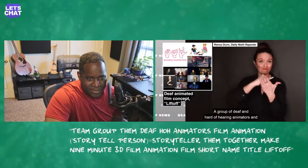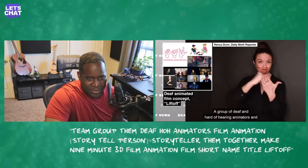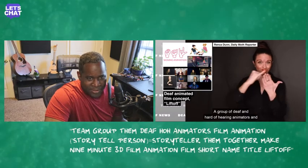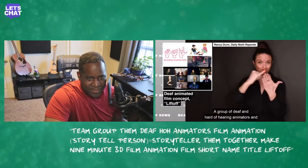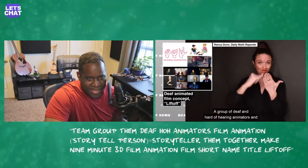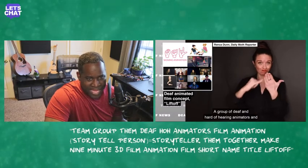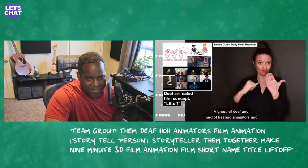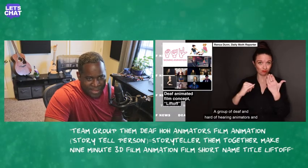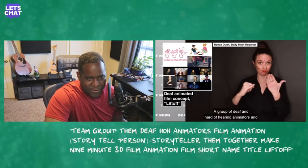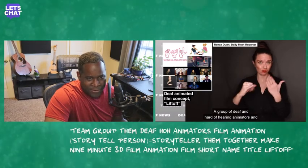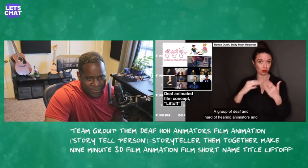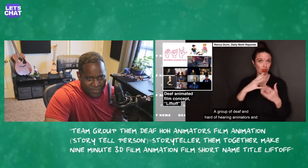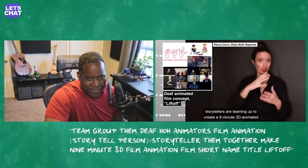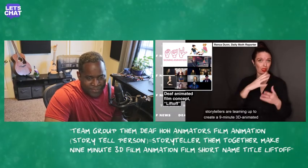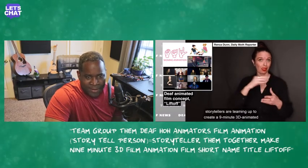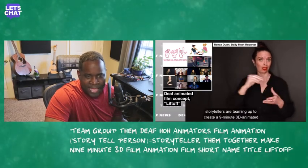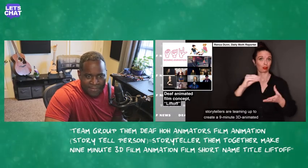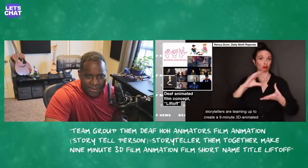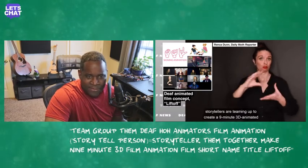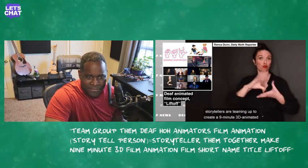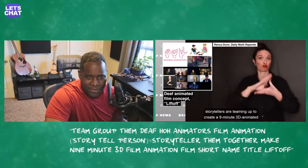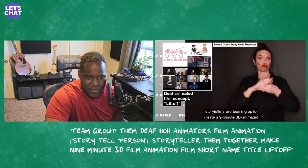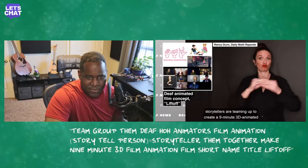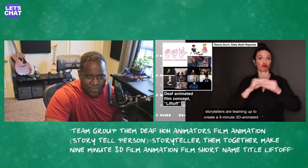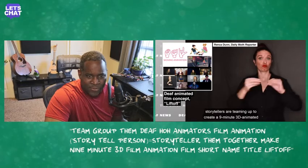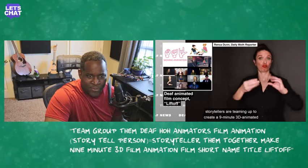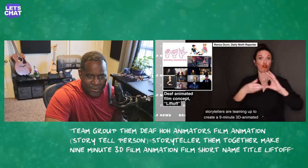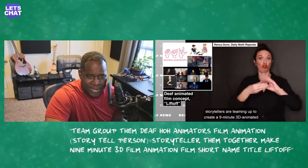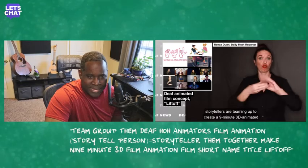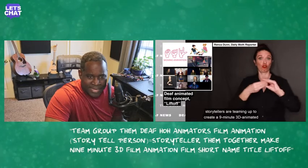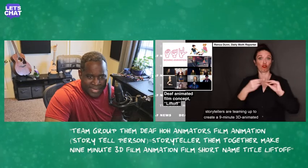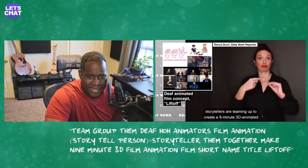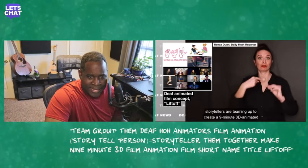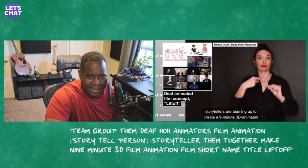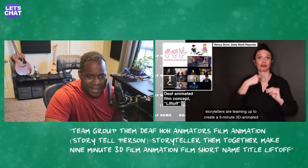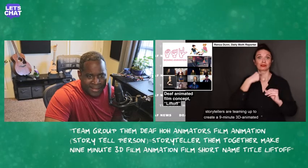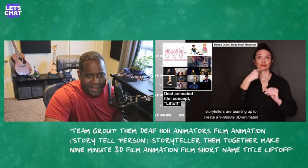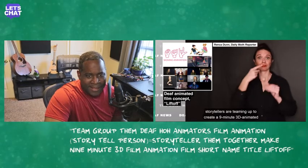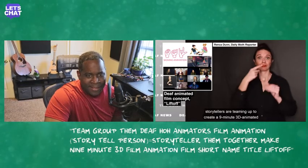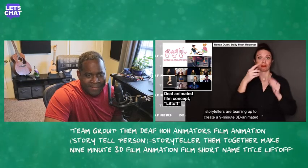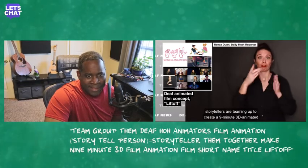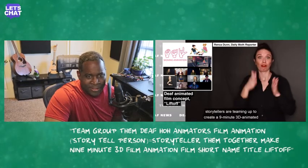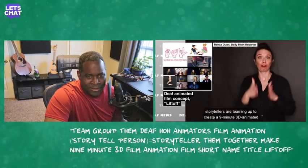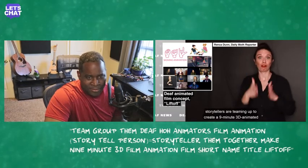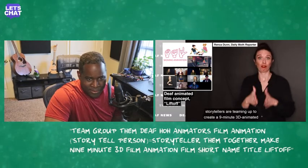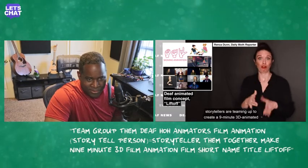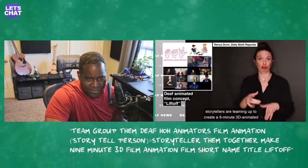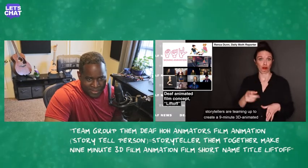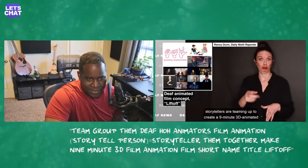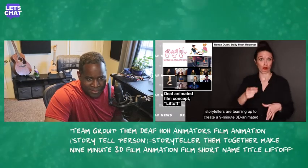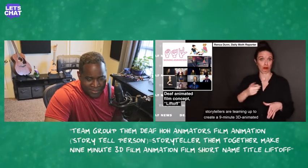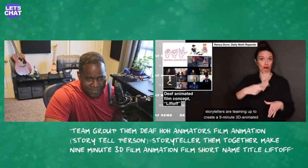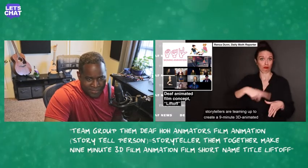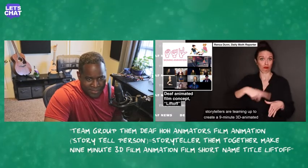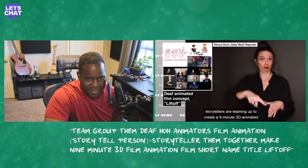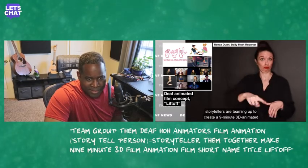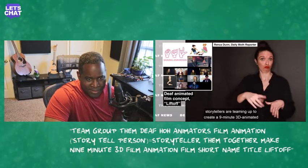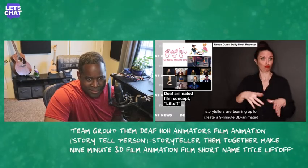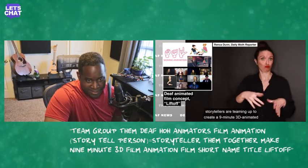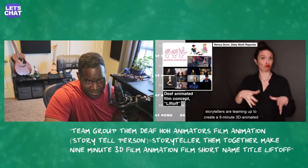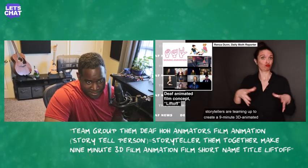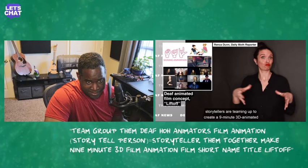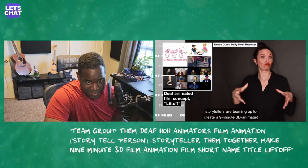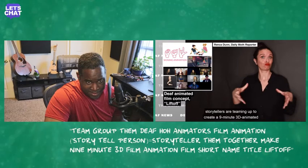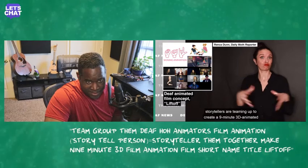film animation, like for an animation film, story teller person.